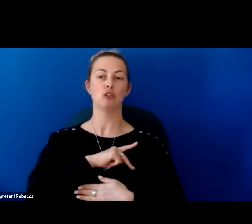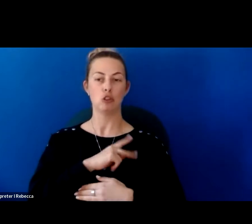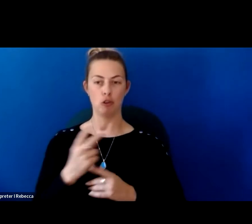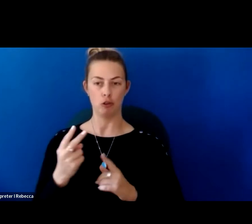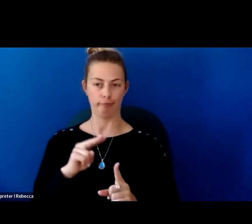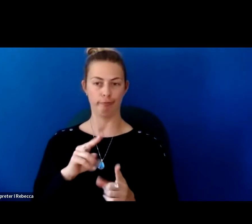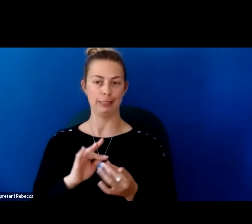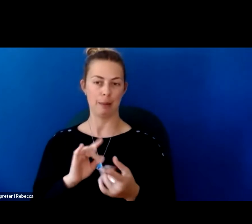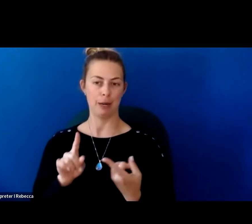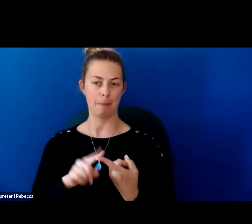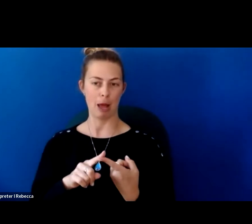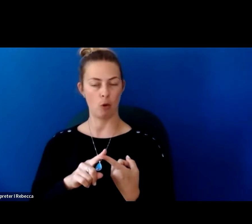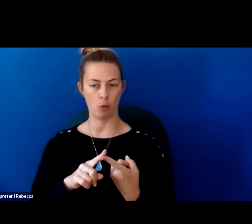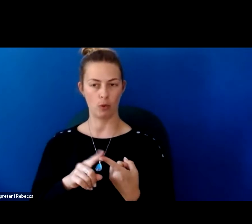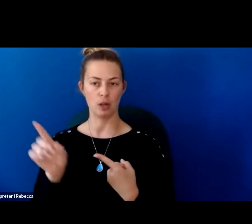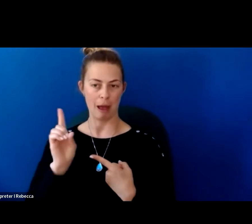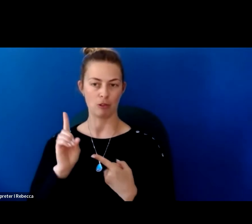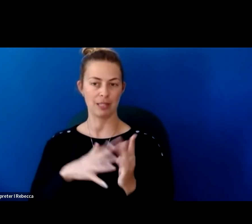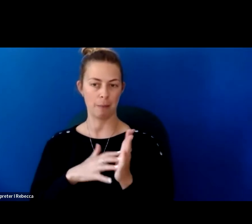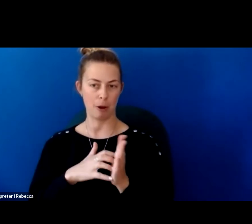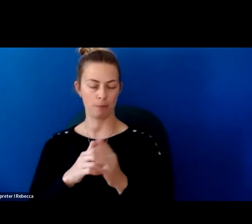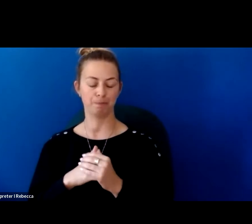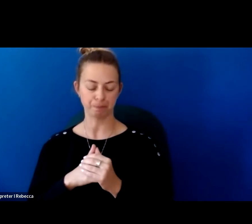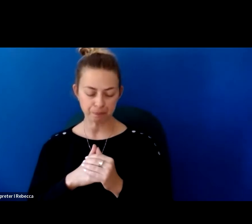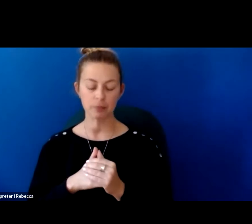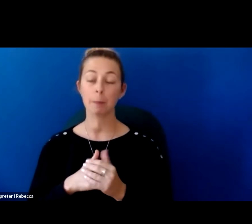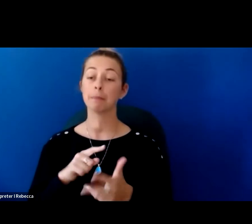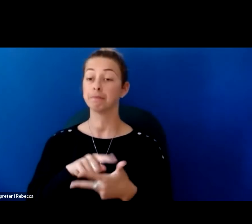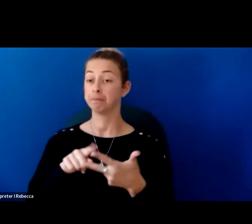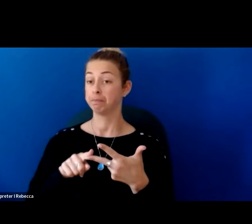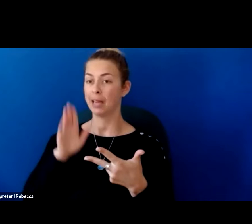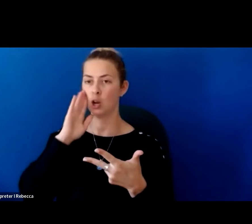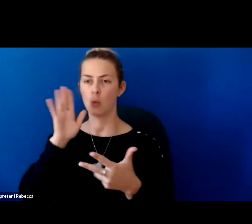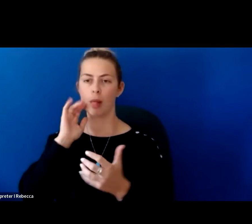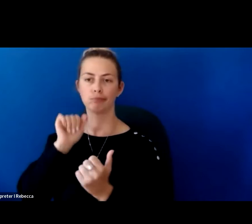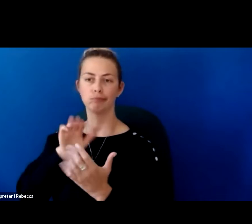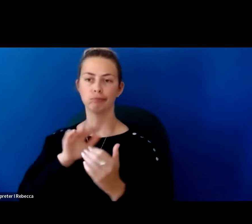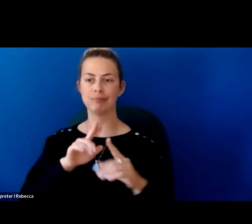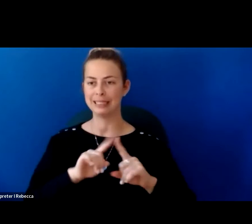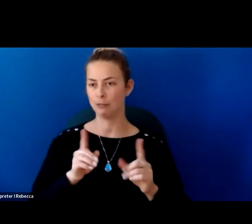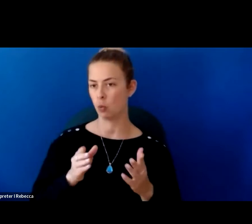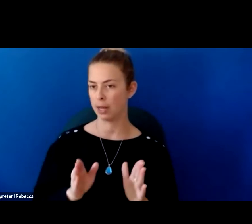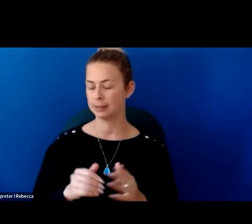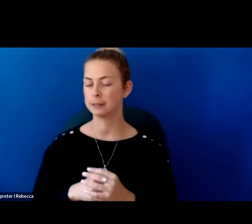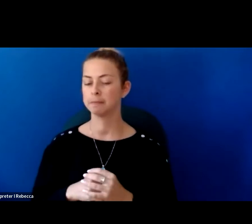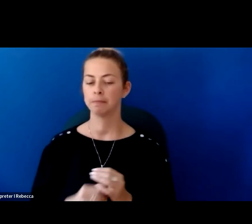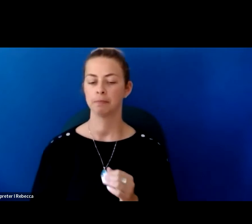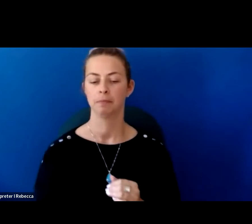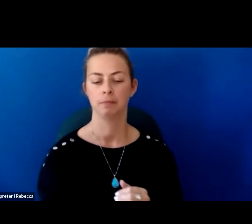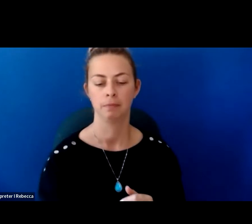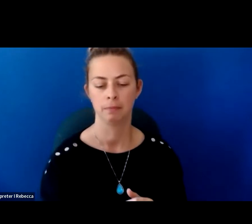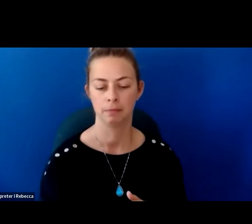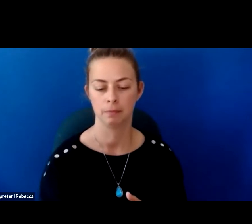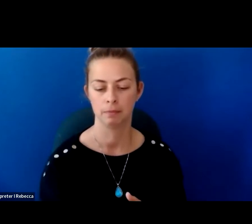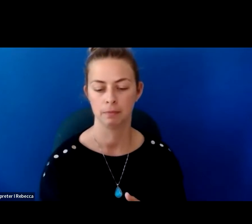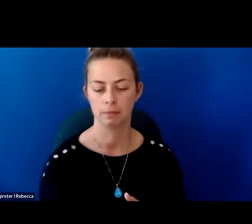imperiled. But 3 simple questions, which I know you're all addressing in different ways and to different degrees.